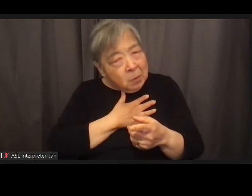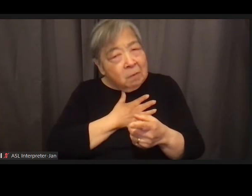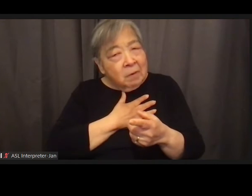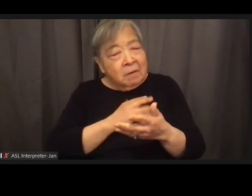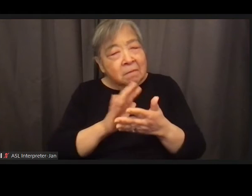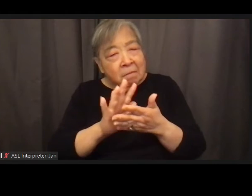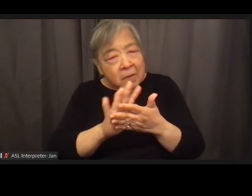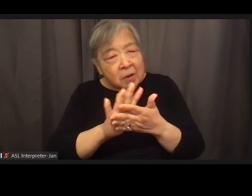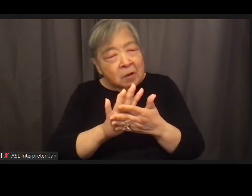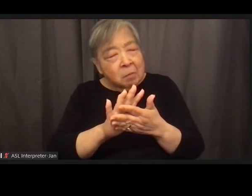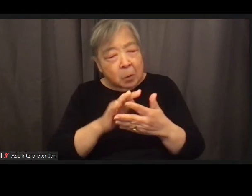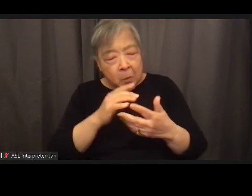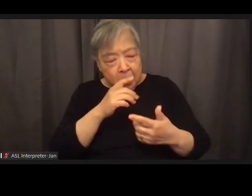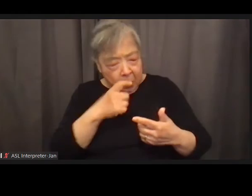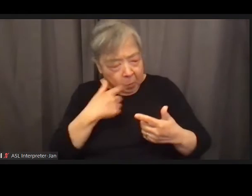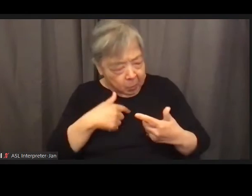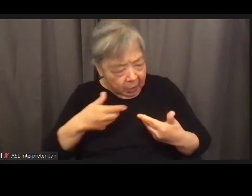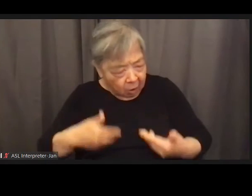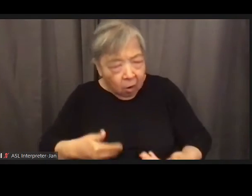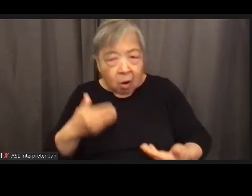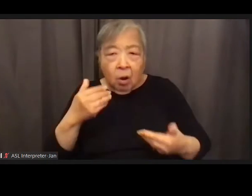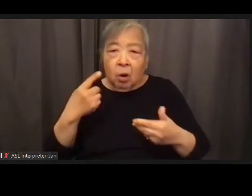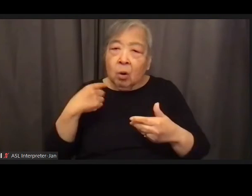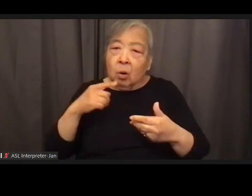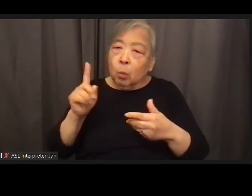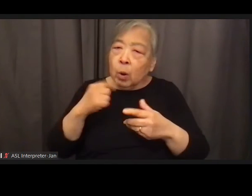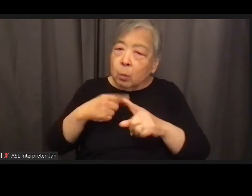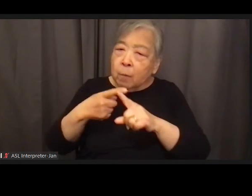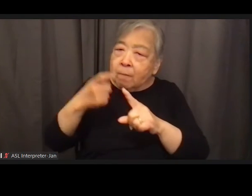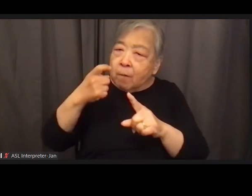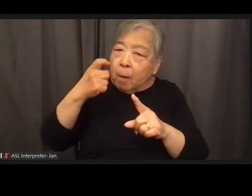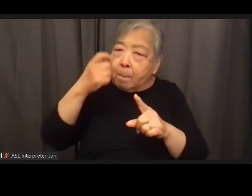about who we are, where we came from,